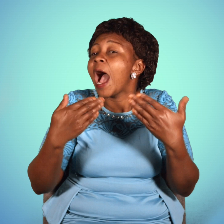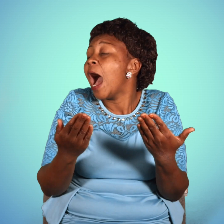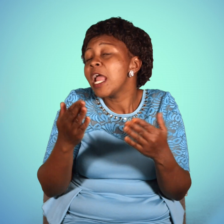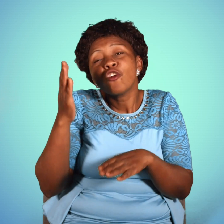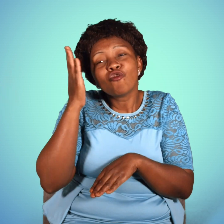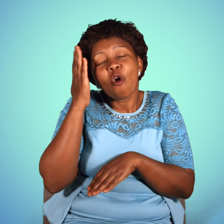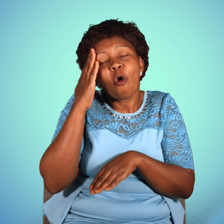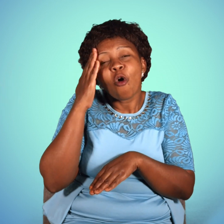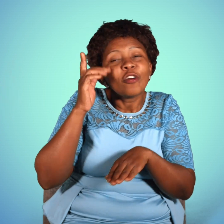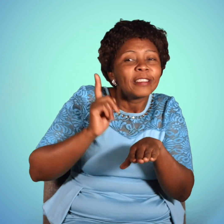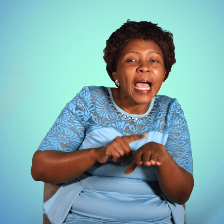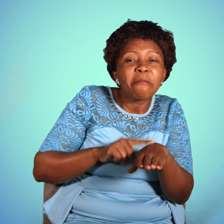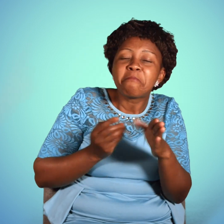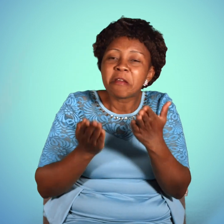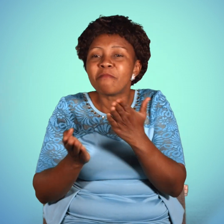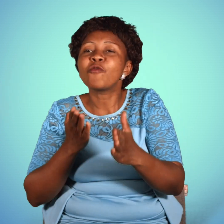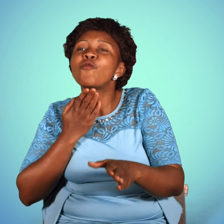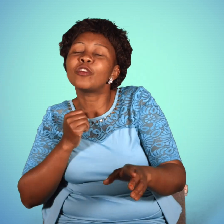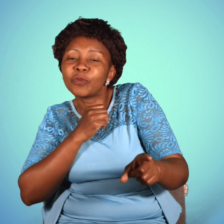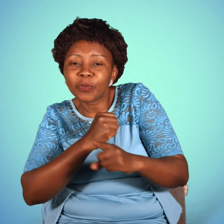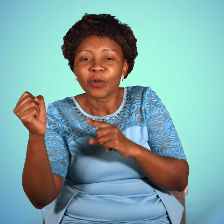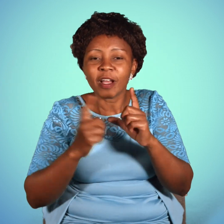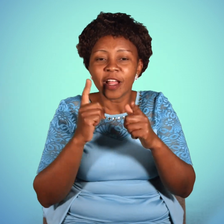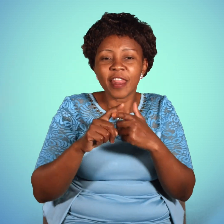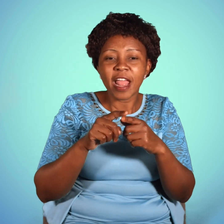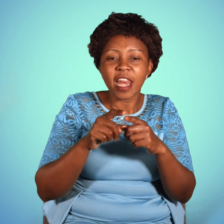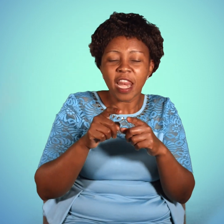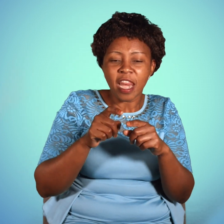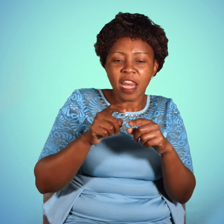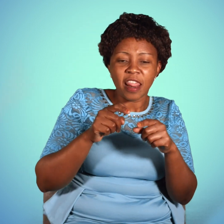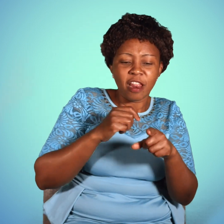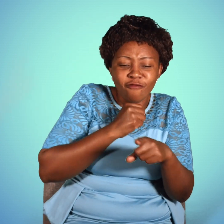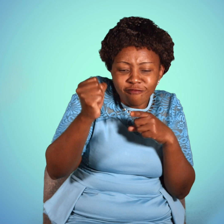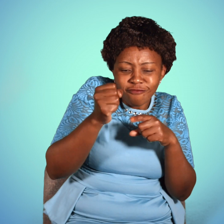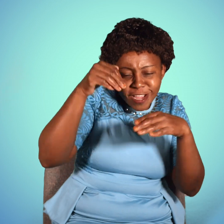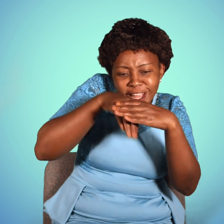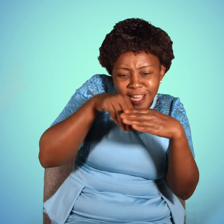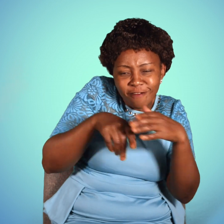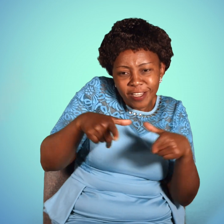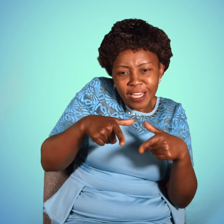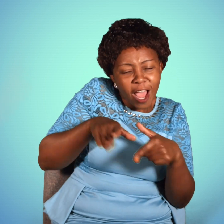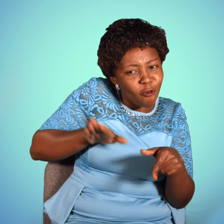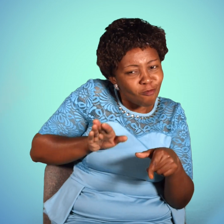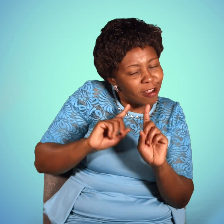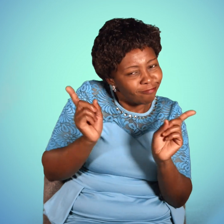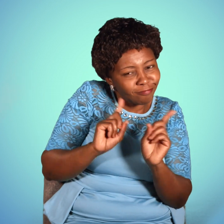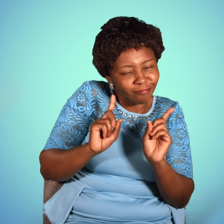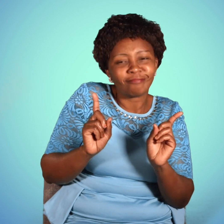to ejaculate and pull out of the vagina on time so that no sperms enter the vagina.